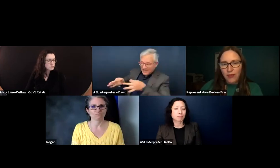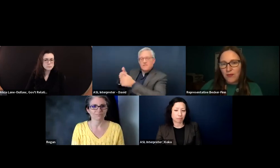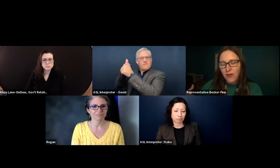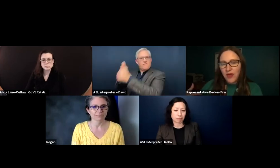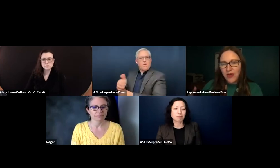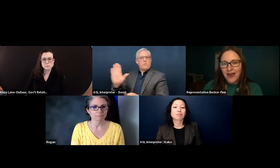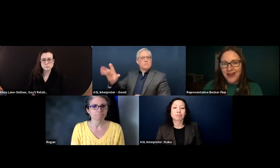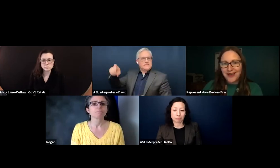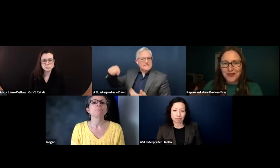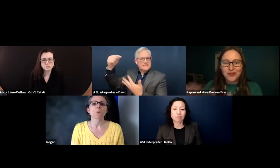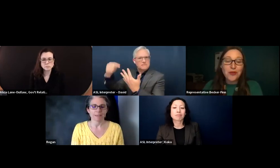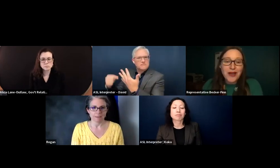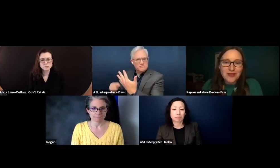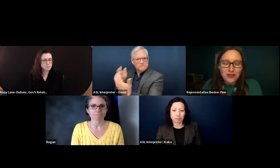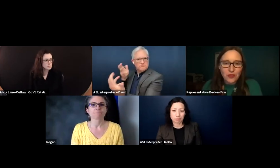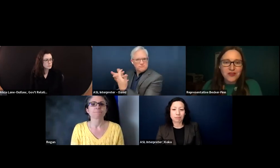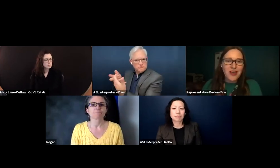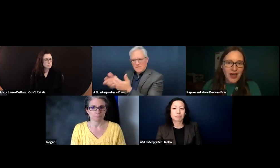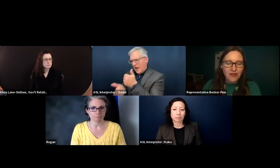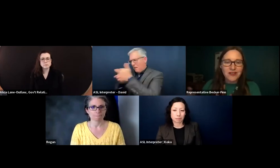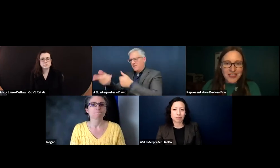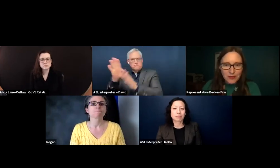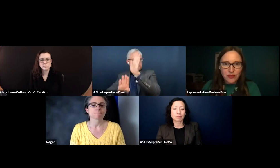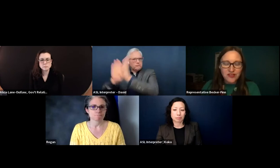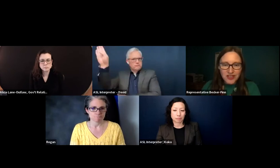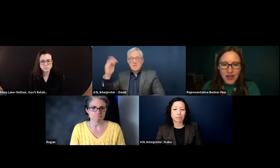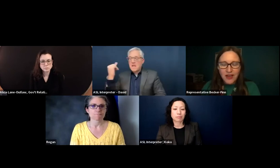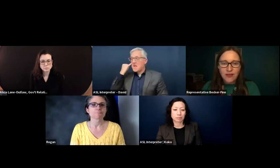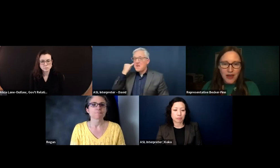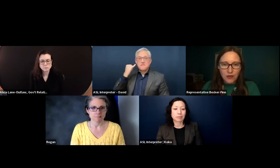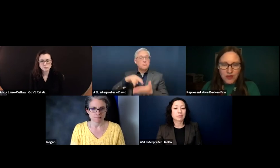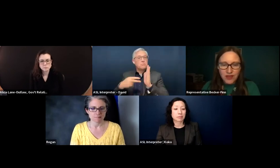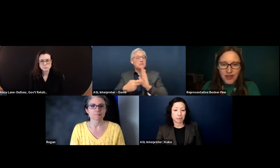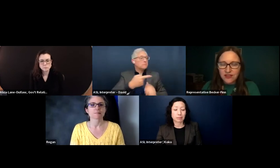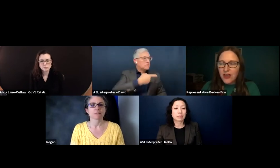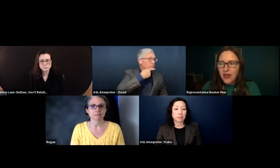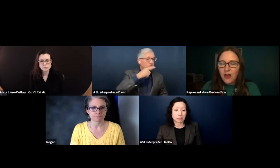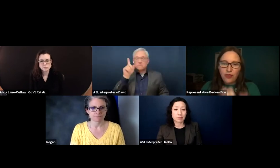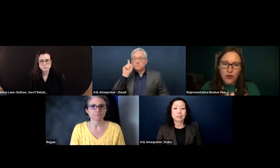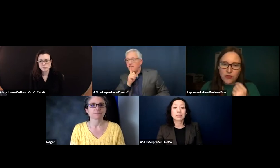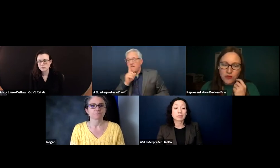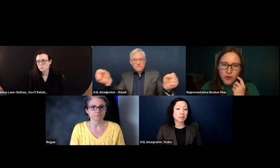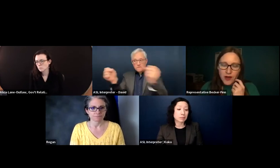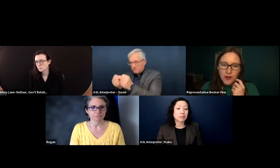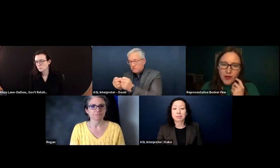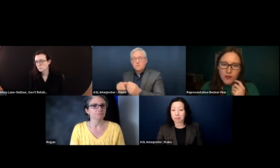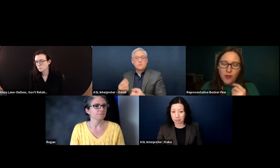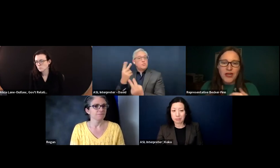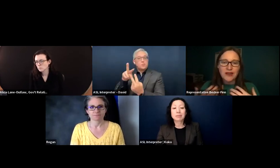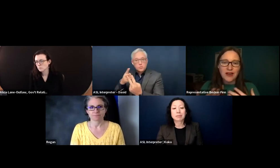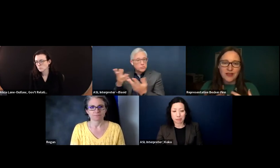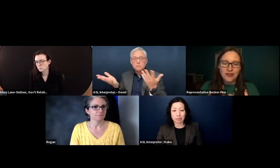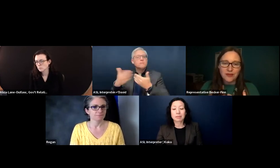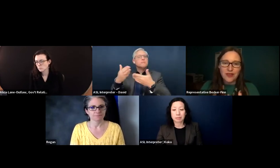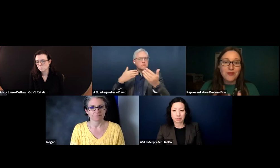will help them do the best in school is to have a team with a CDI, then that would be the case. Although you do bring up a good